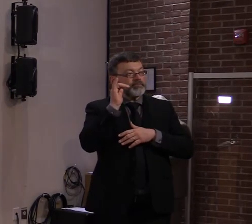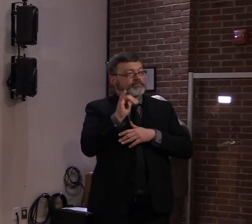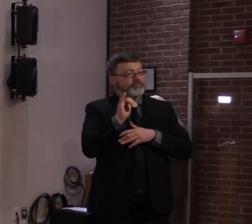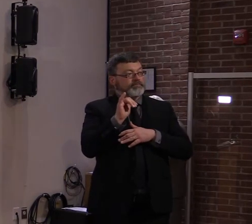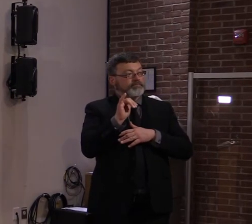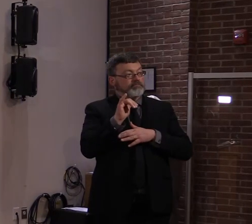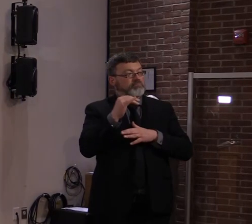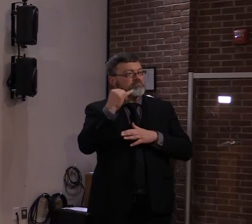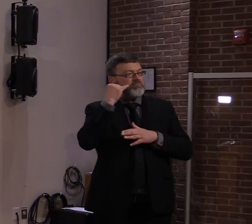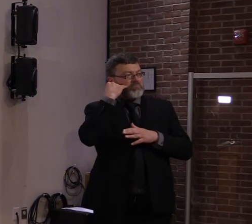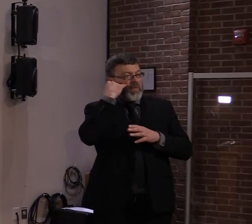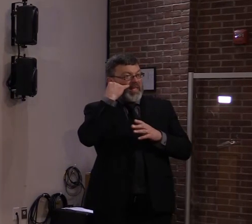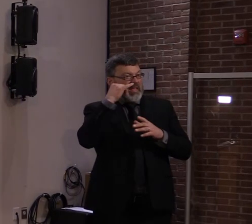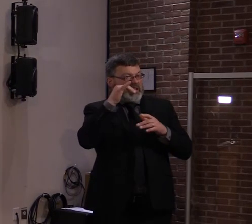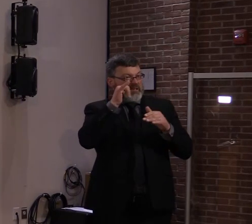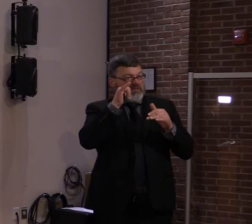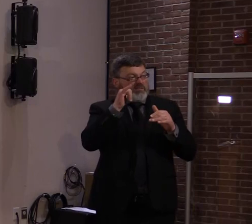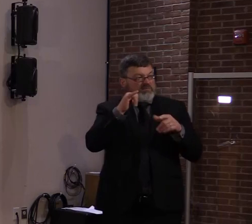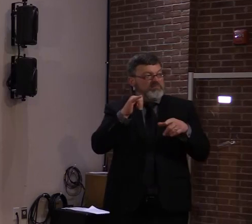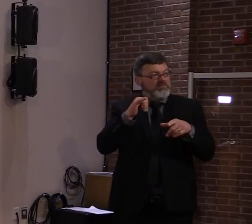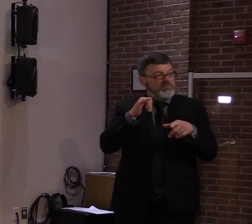found a high percentage to be fraud.